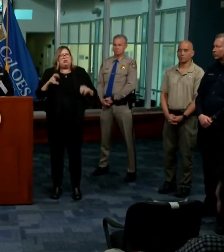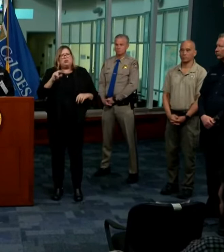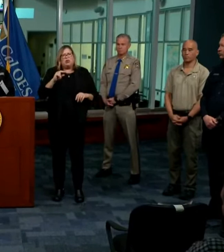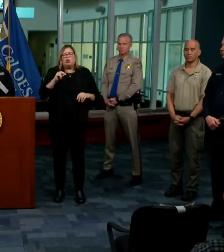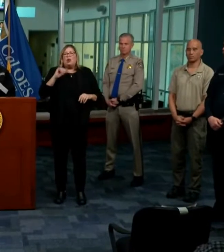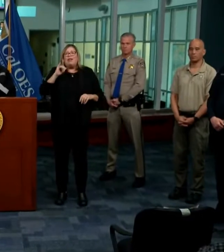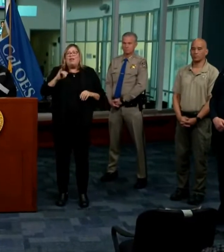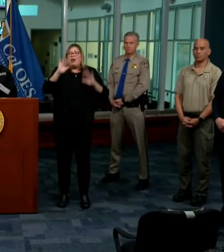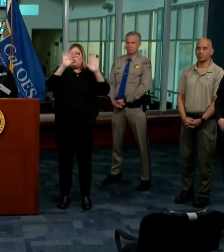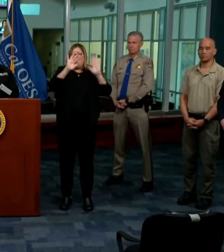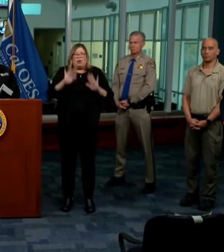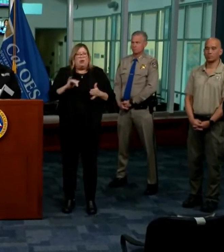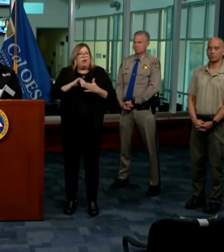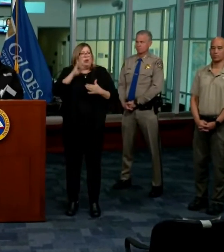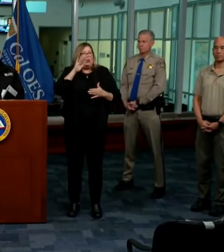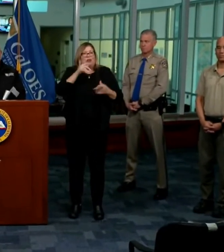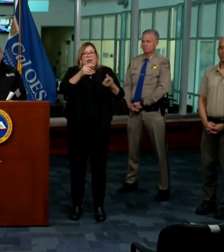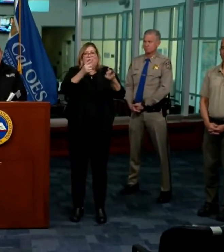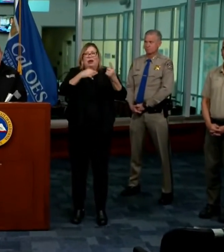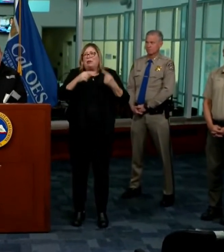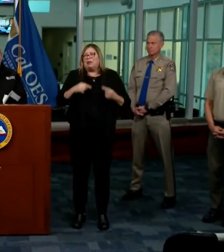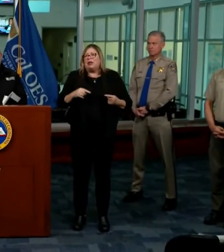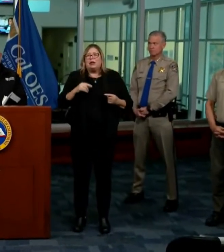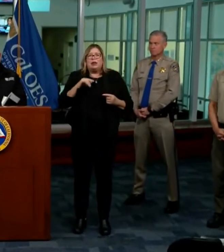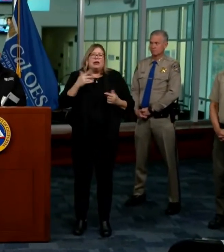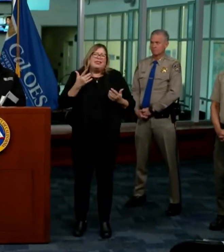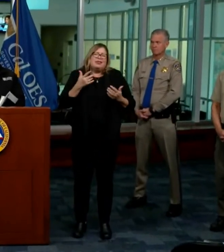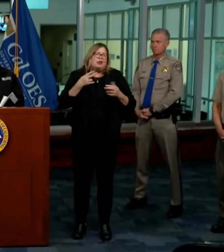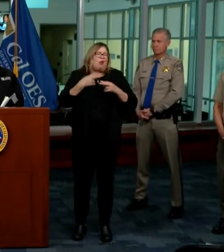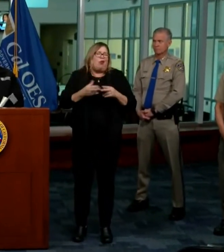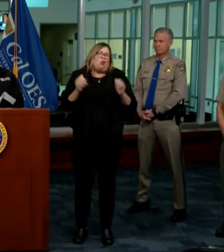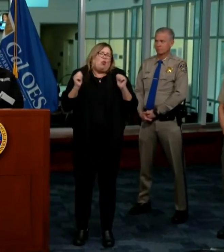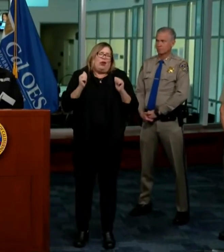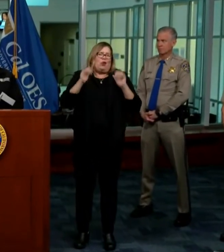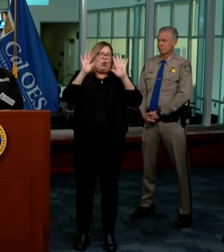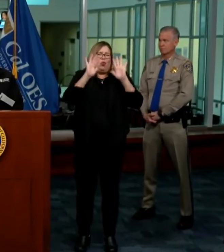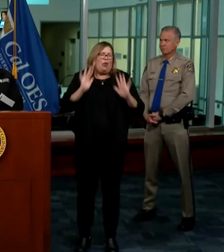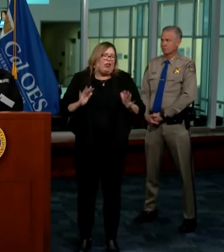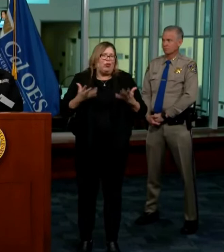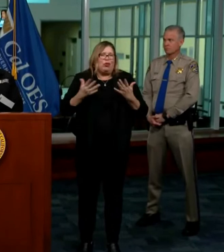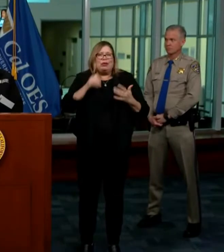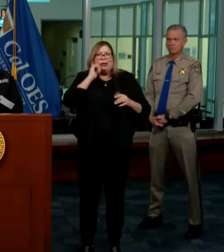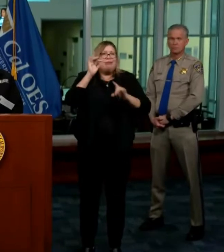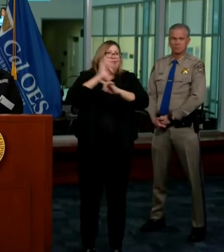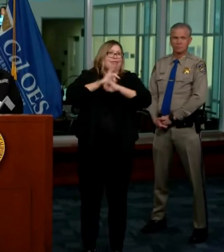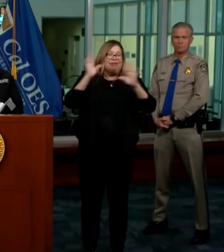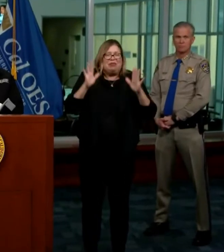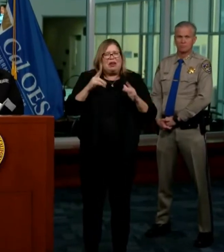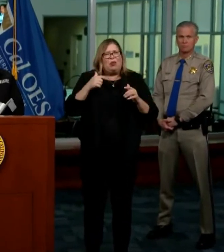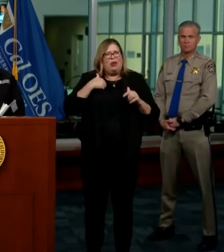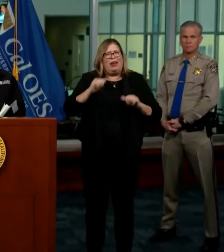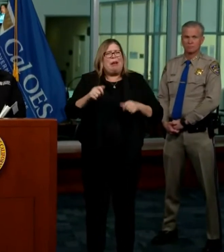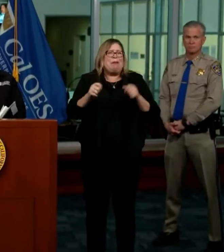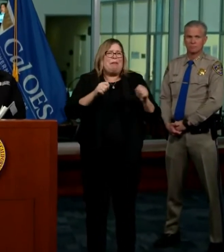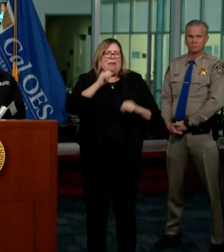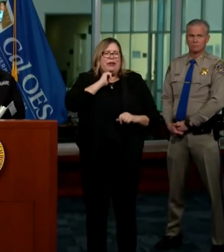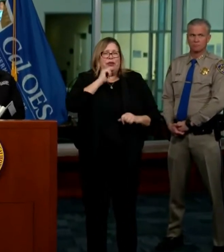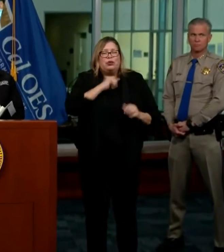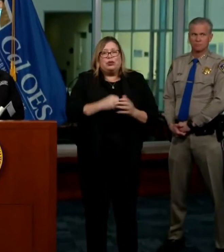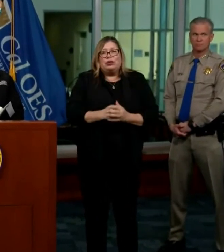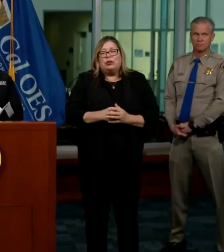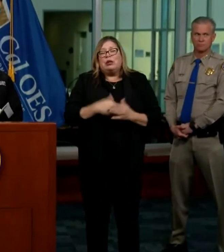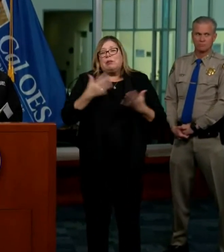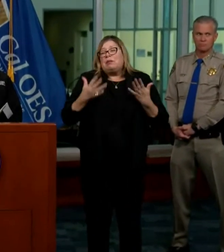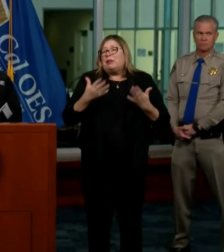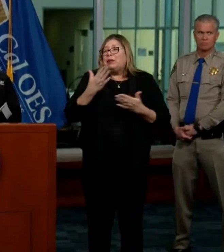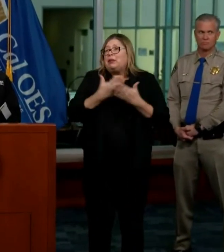that's coming in is what I would call, I mean, it's winter weather, but it should be manageable for us. There are certain things that we may not use